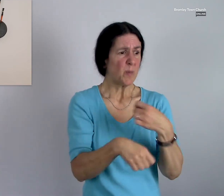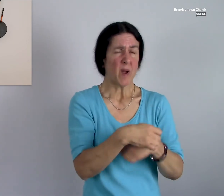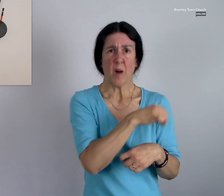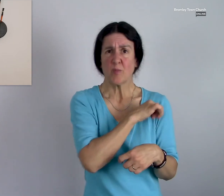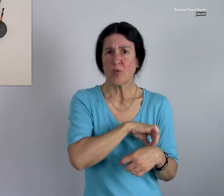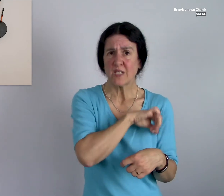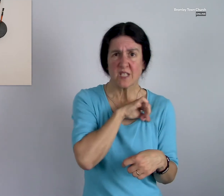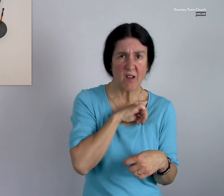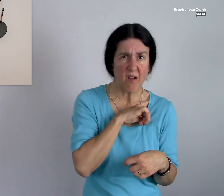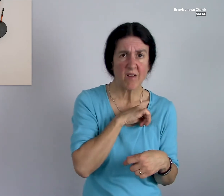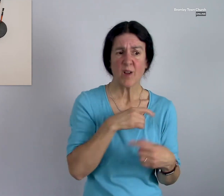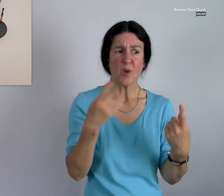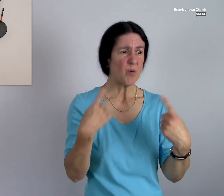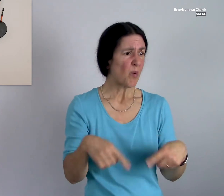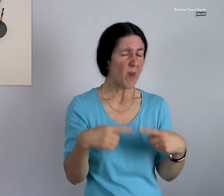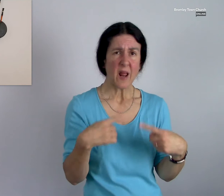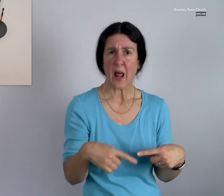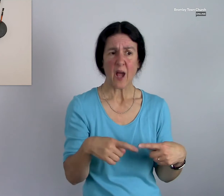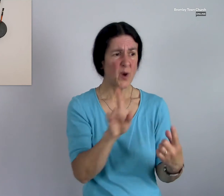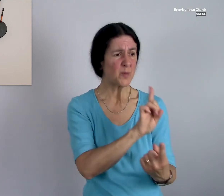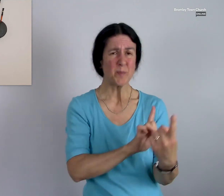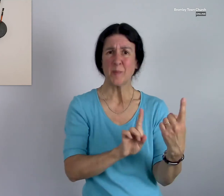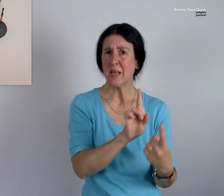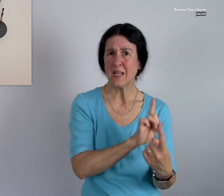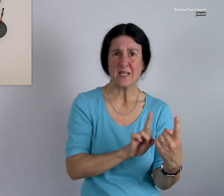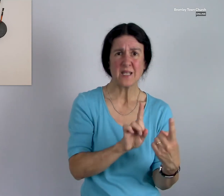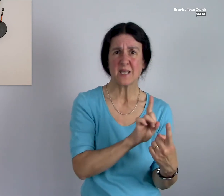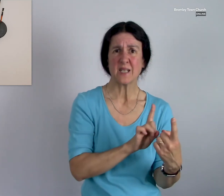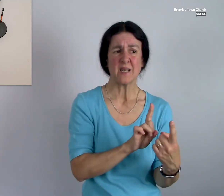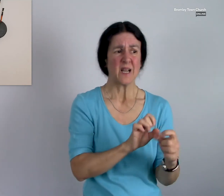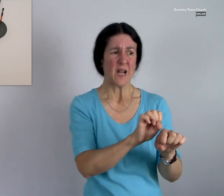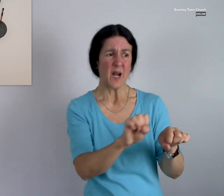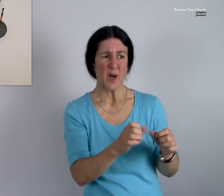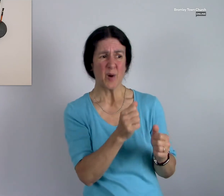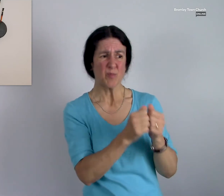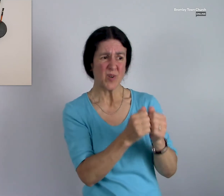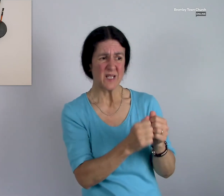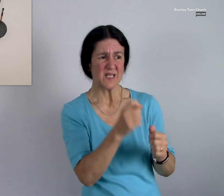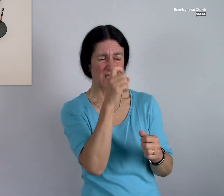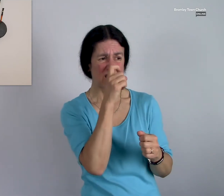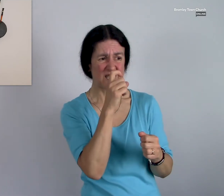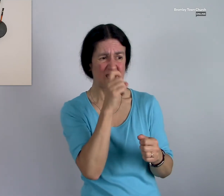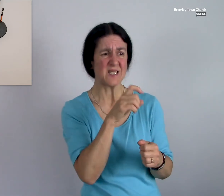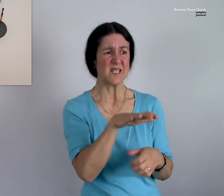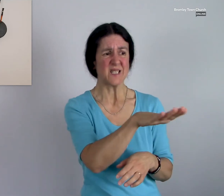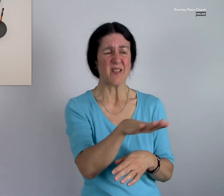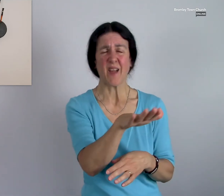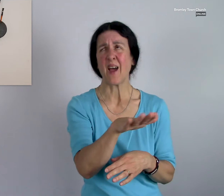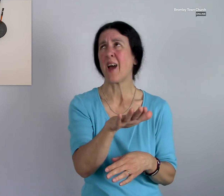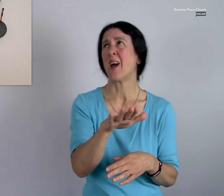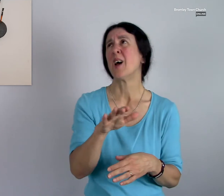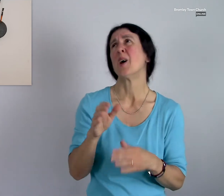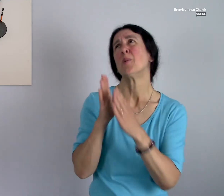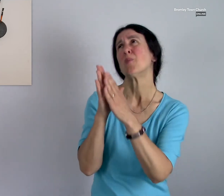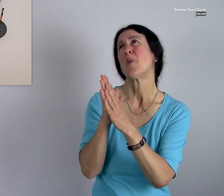not allowed to meet freely. We pray your presence, Lord. We pray your comfort, Lord. And we pray